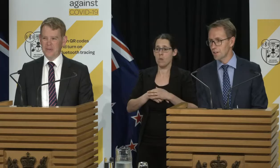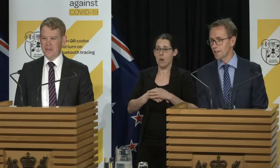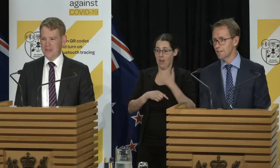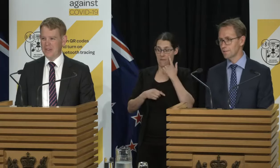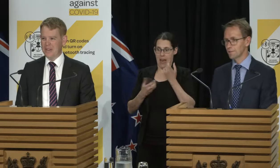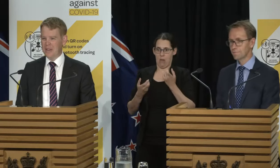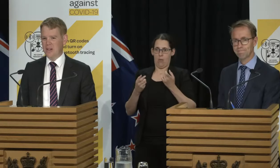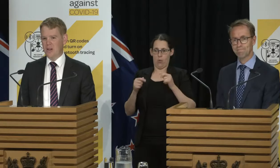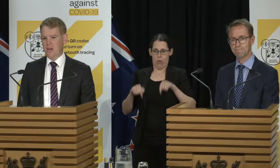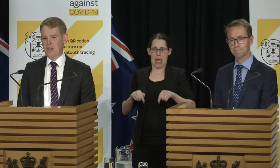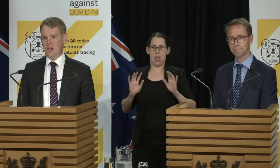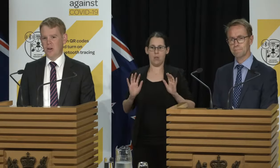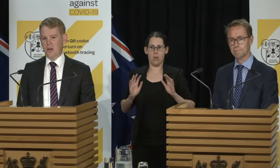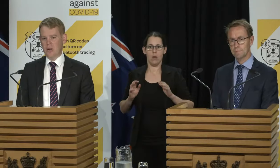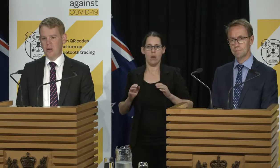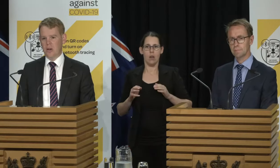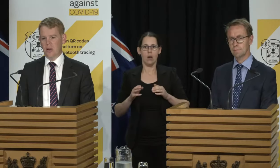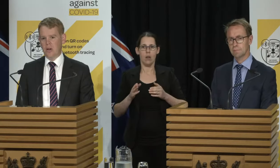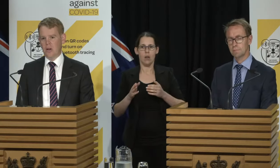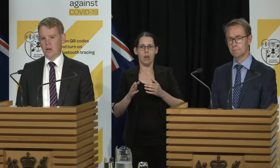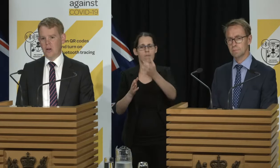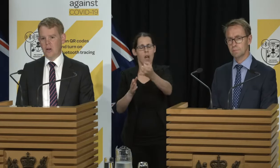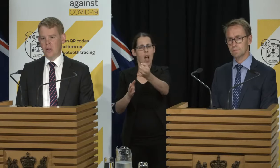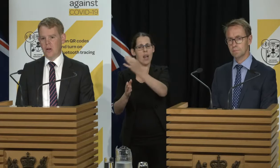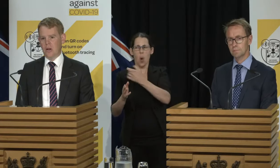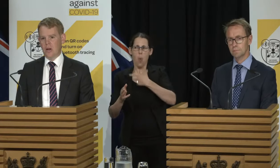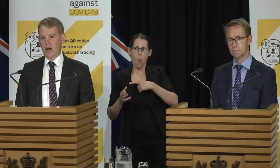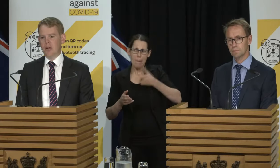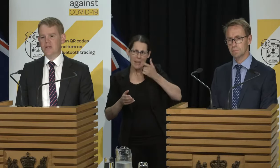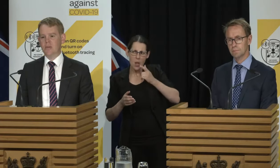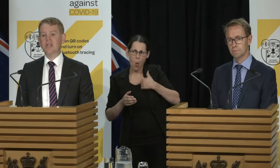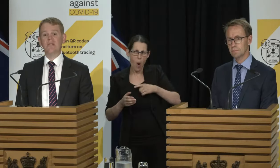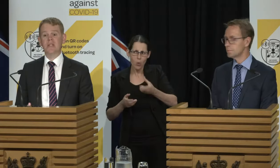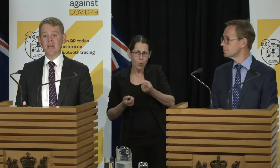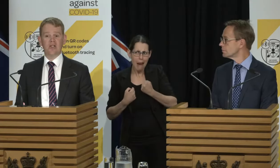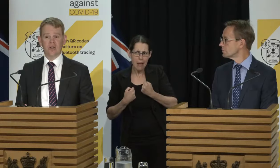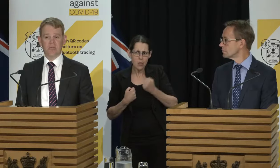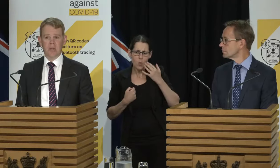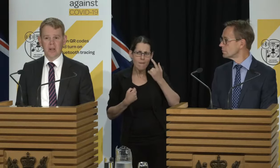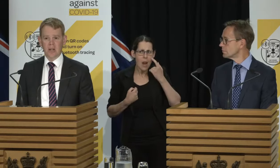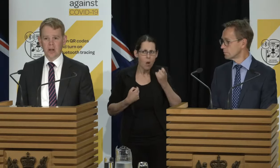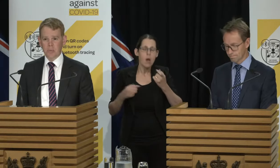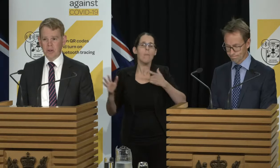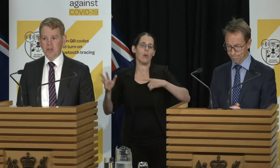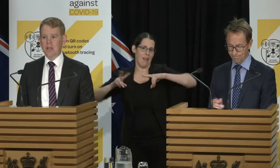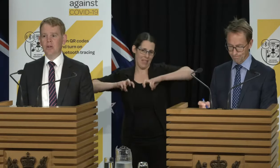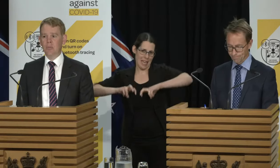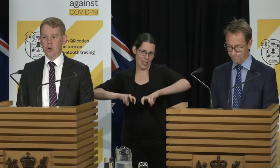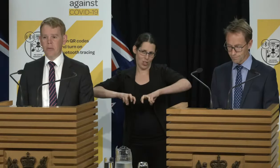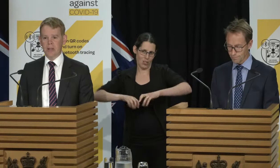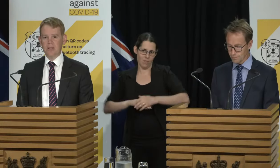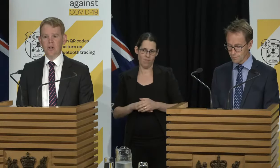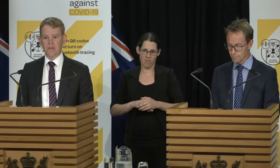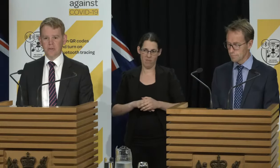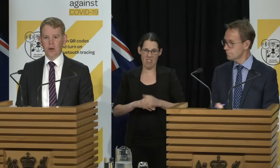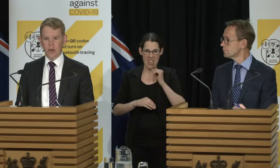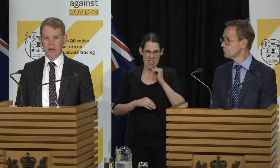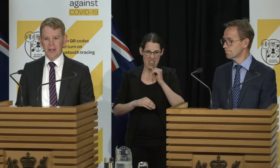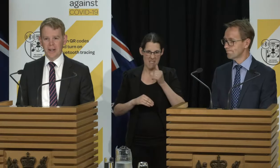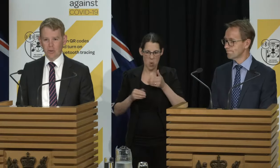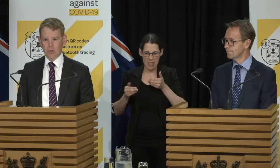it today. Why didn't you tell us about it, Minister, when you found out? Because there was an investigation. You know, when you're dealing with employment matters, you